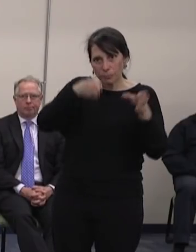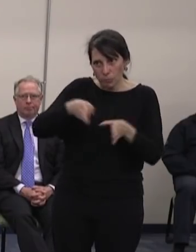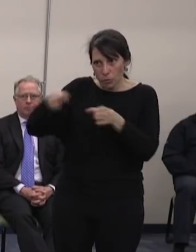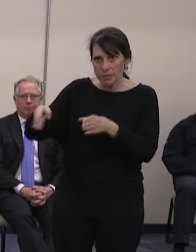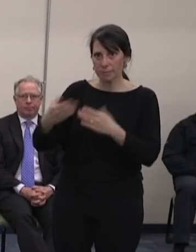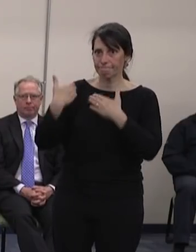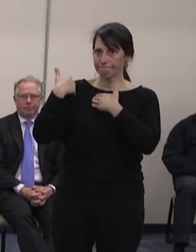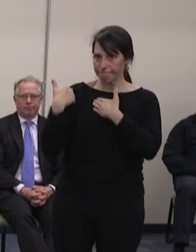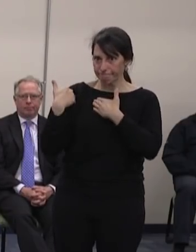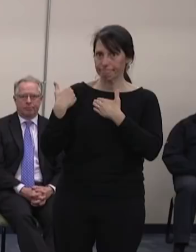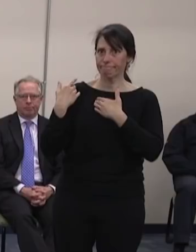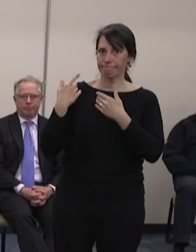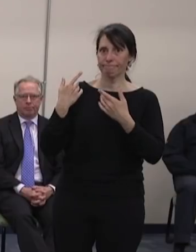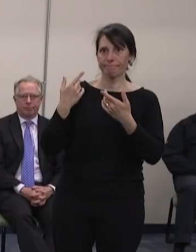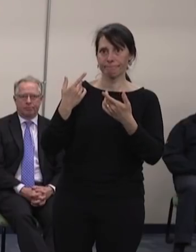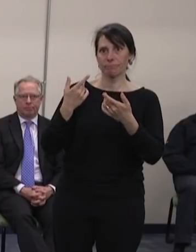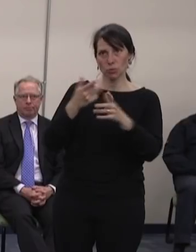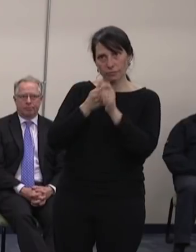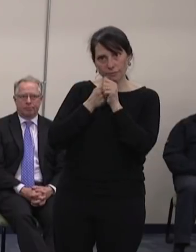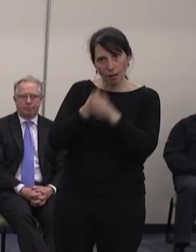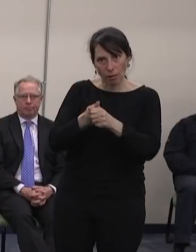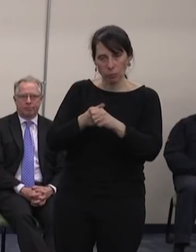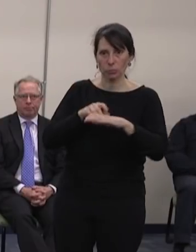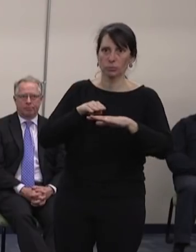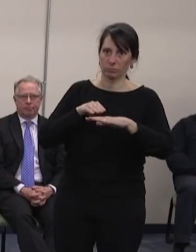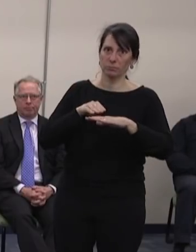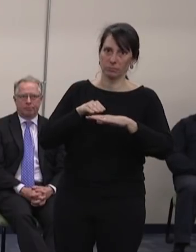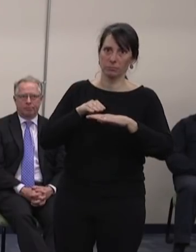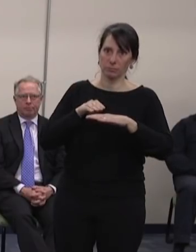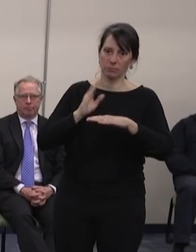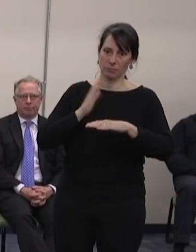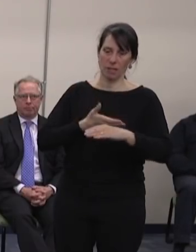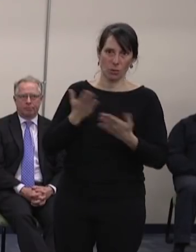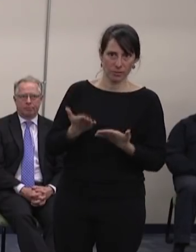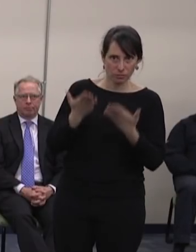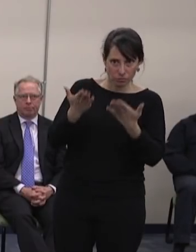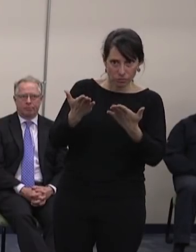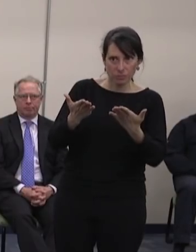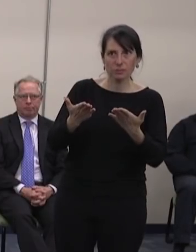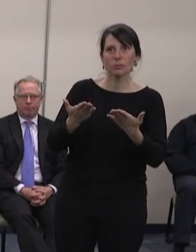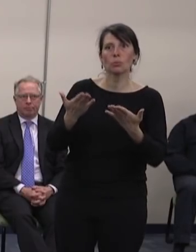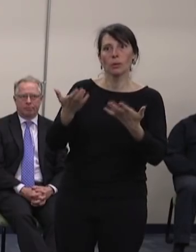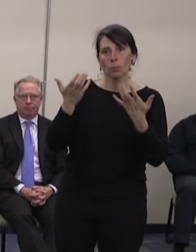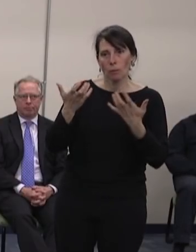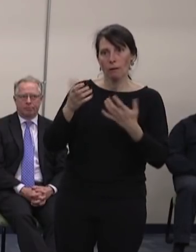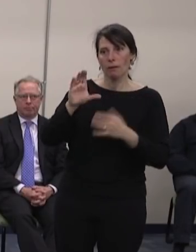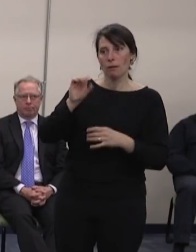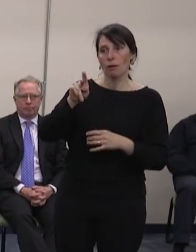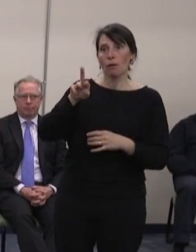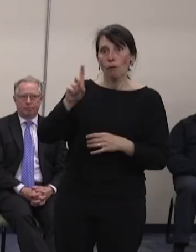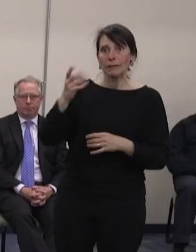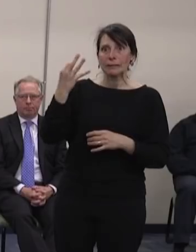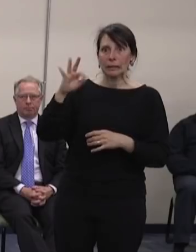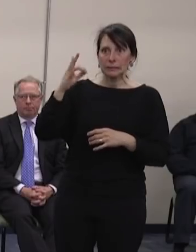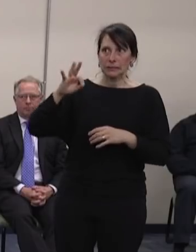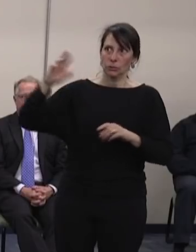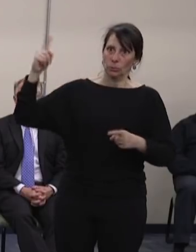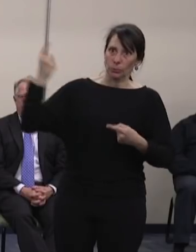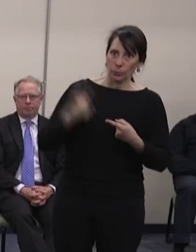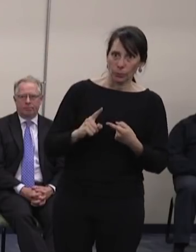of these best practices in order to minimize the impact of COVID-19 in Buncombe County.